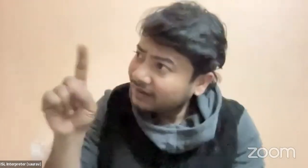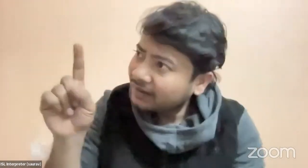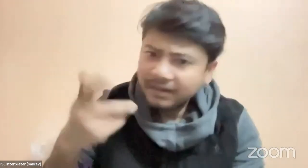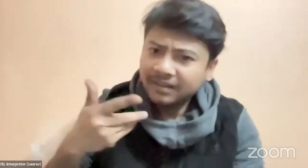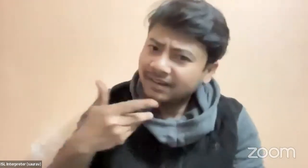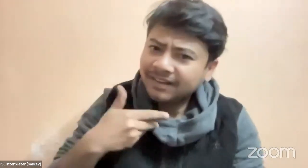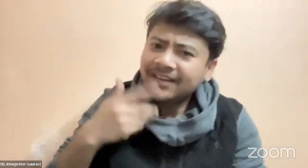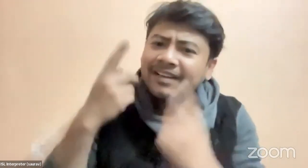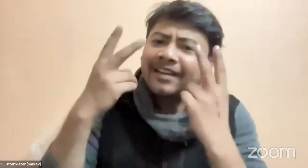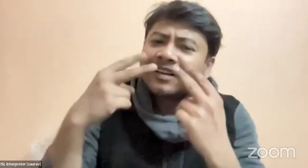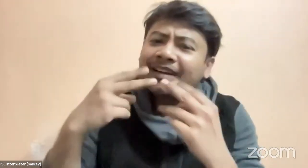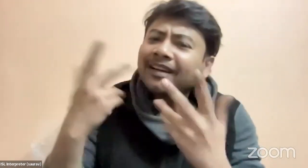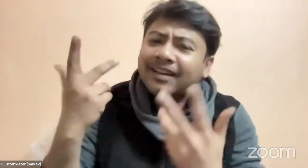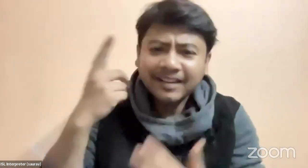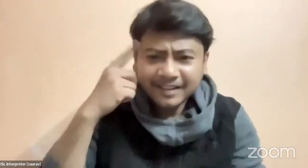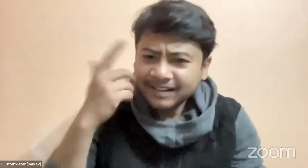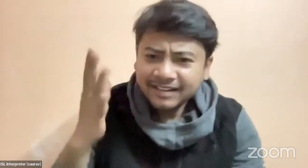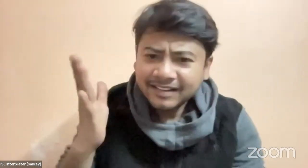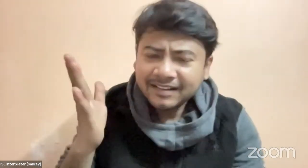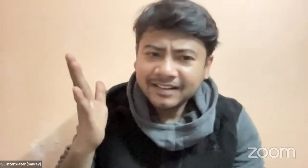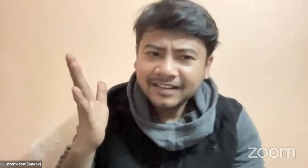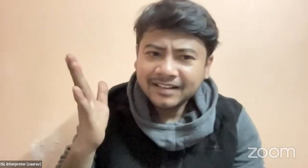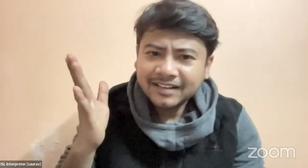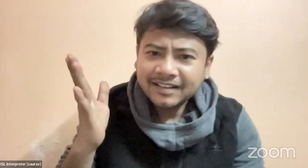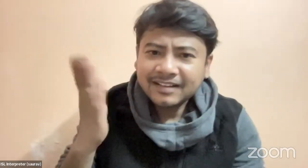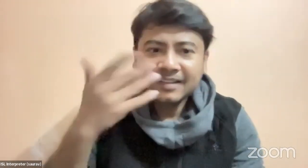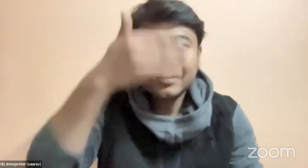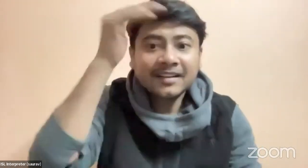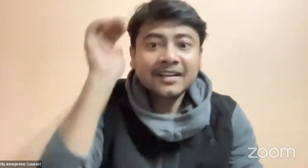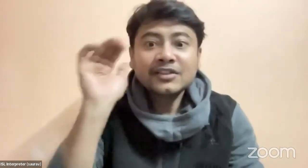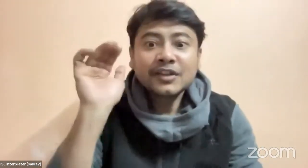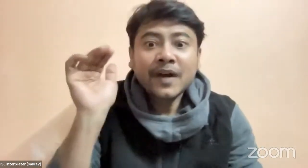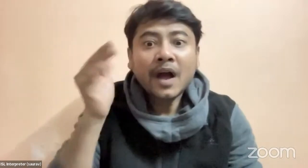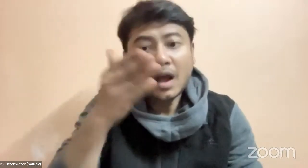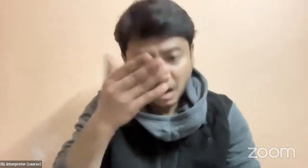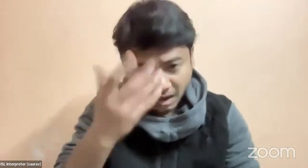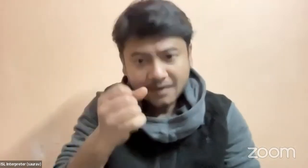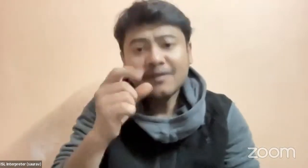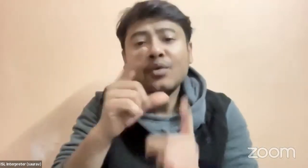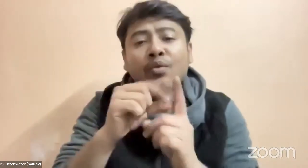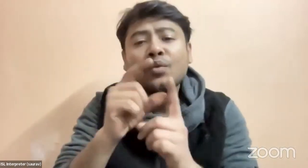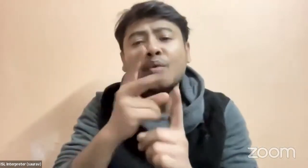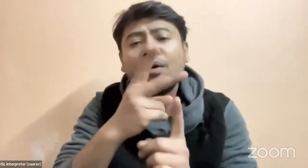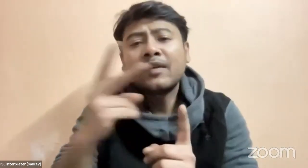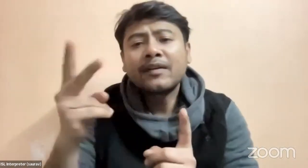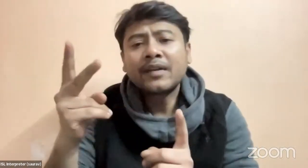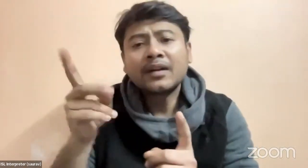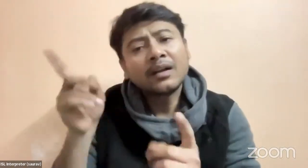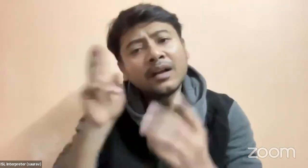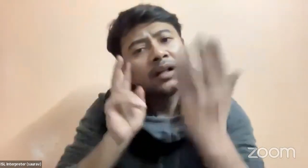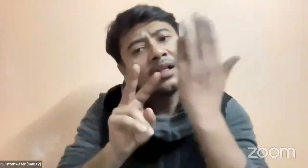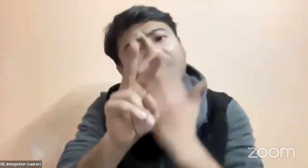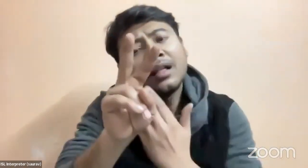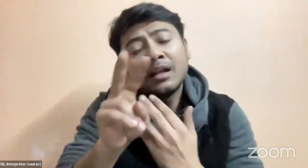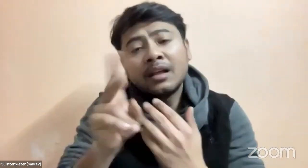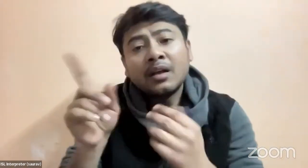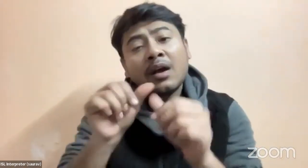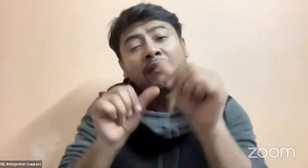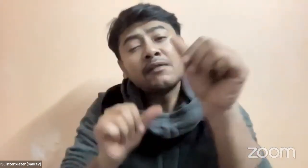Lord Shiva, he's continuously doing some or the other pastime. You can very well know what Shiva is doing in Kailash.